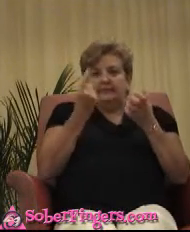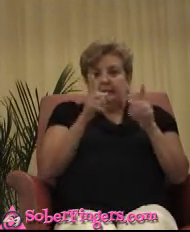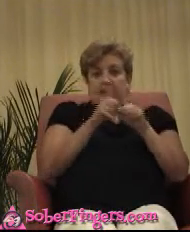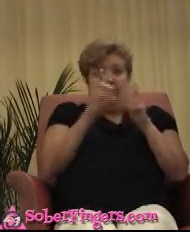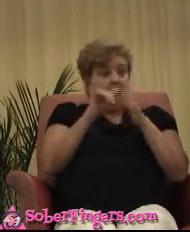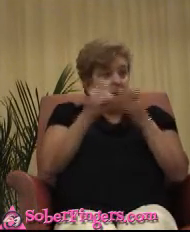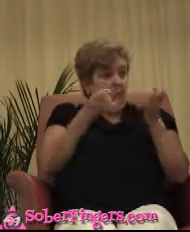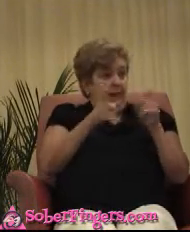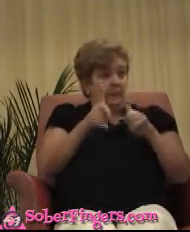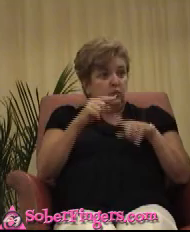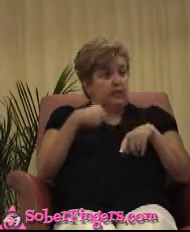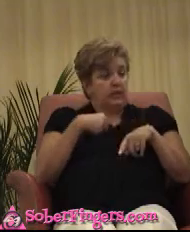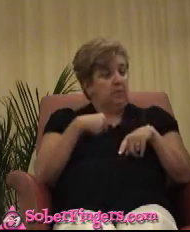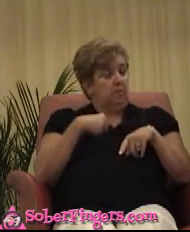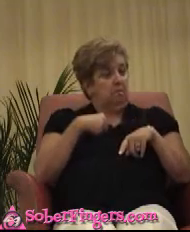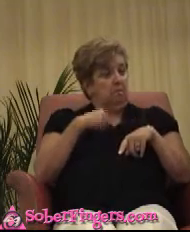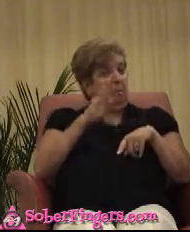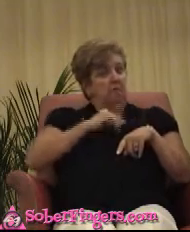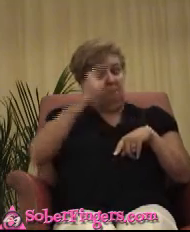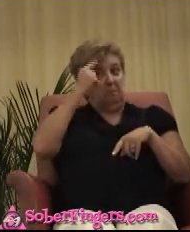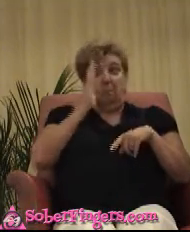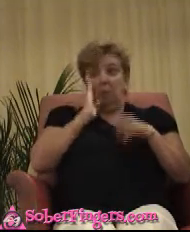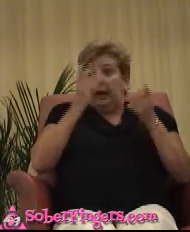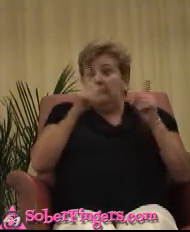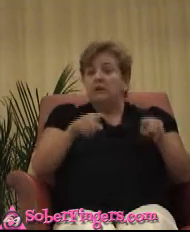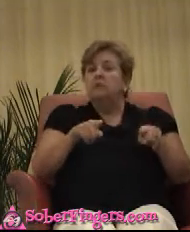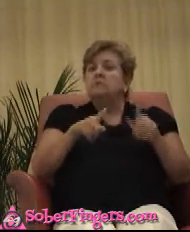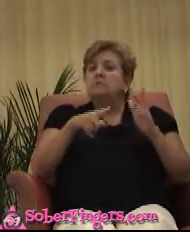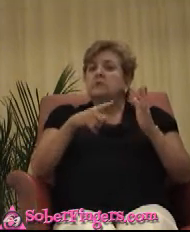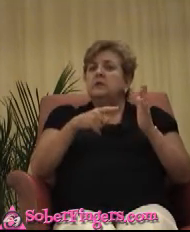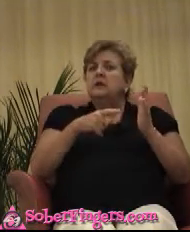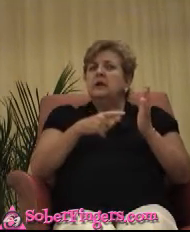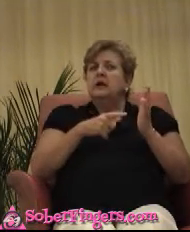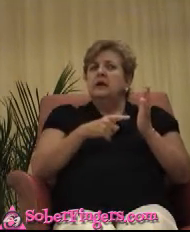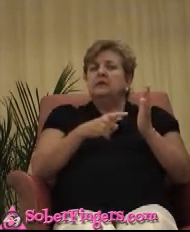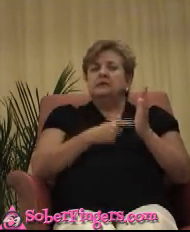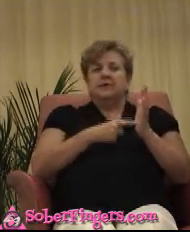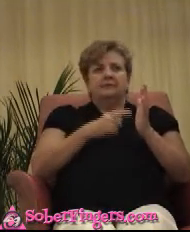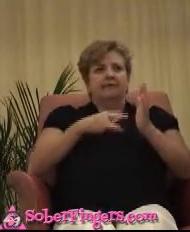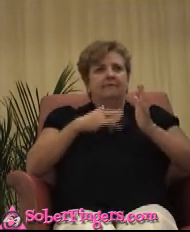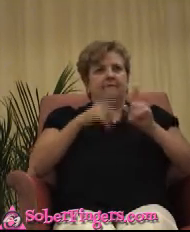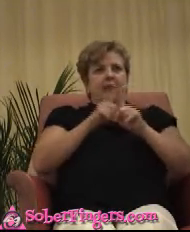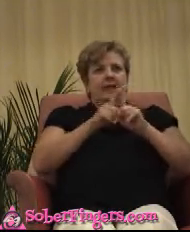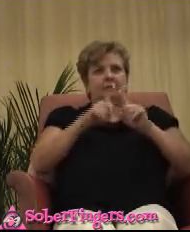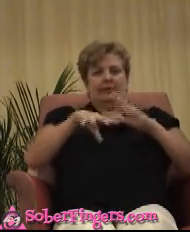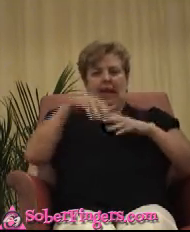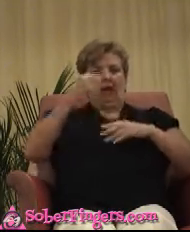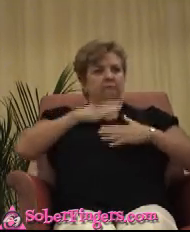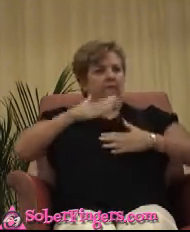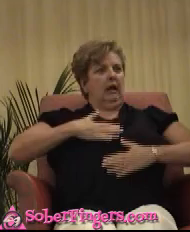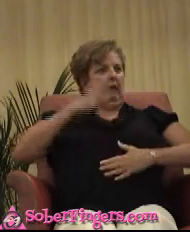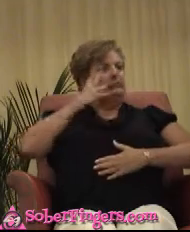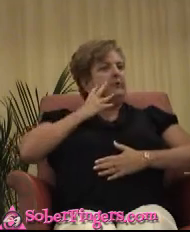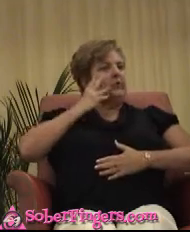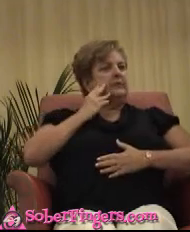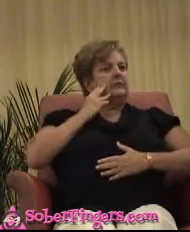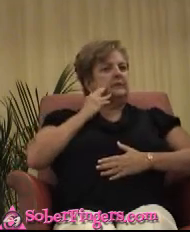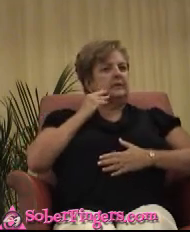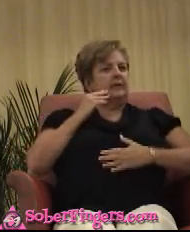think. And there were times when I just really felt like I was having an out-of-body experience as I watched this whole thing unfold,